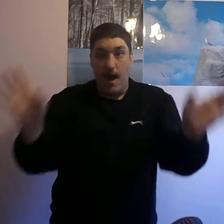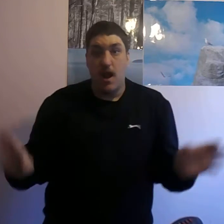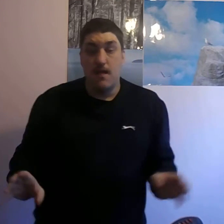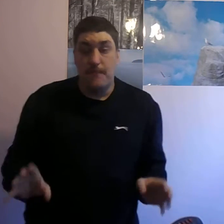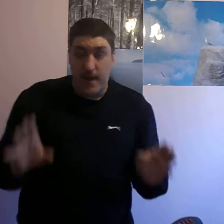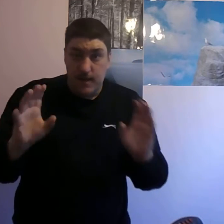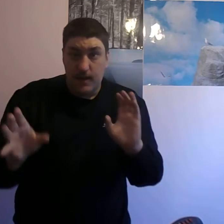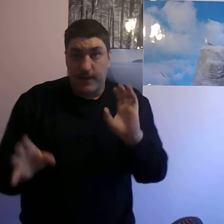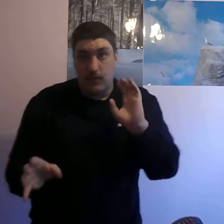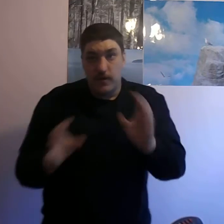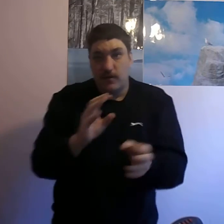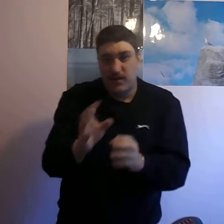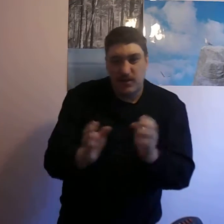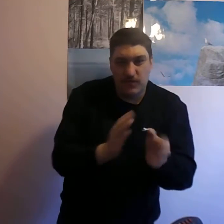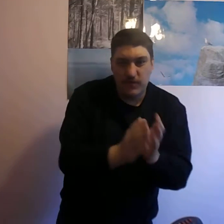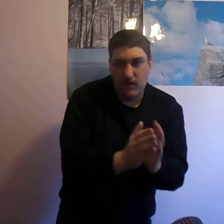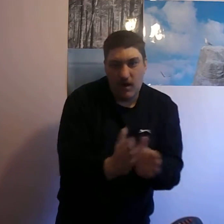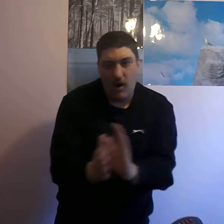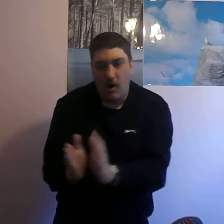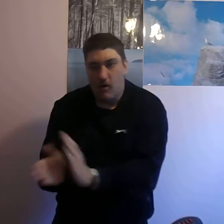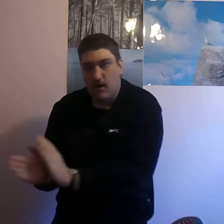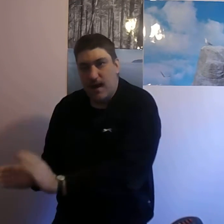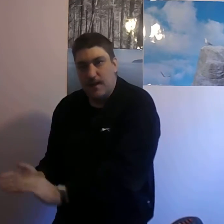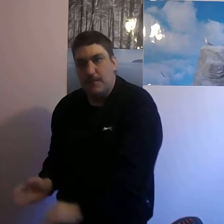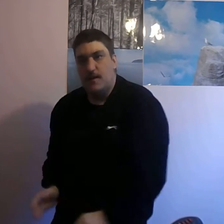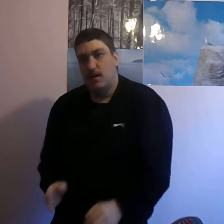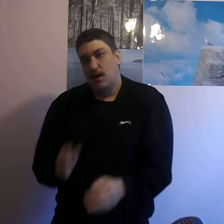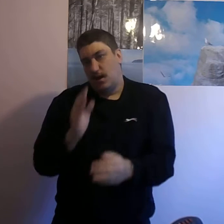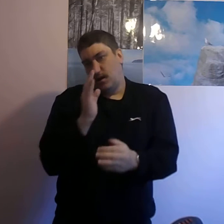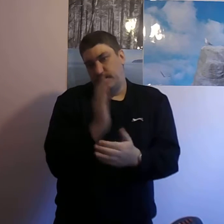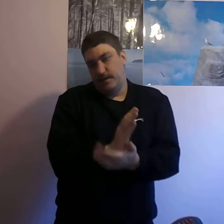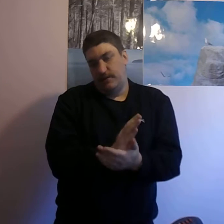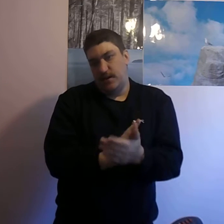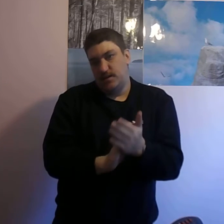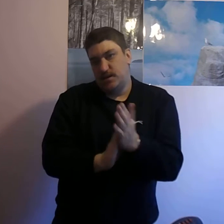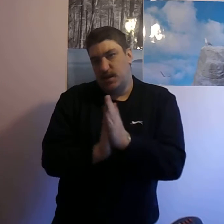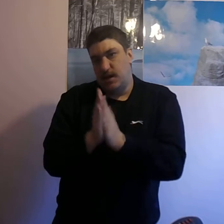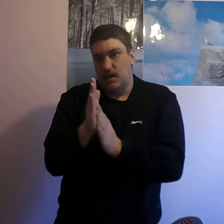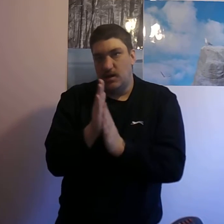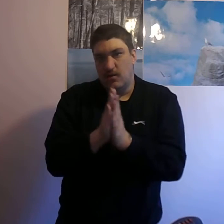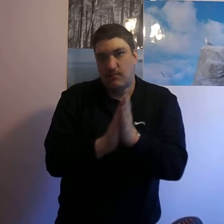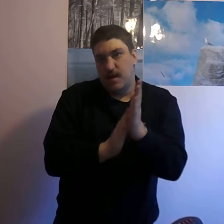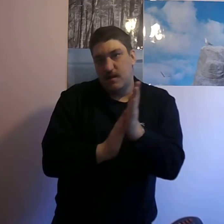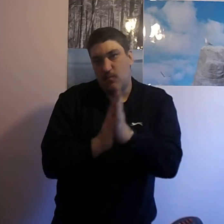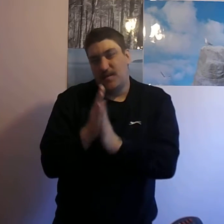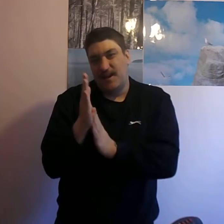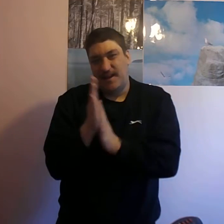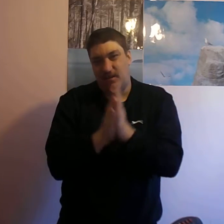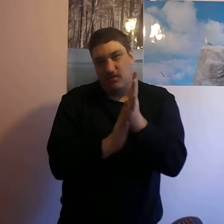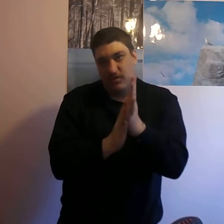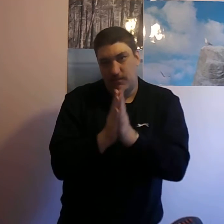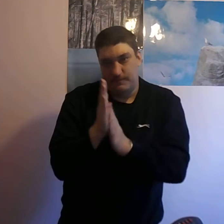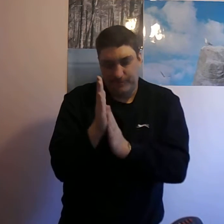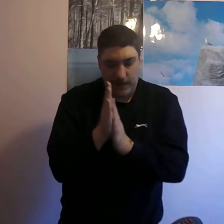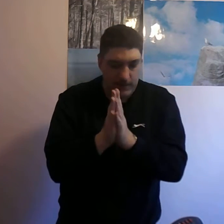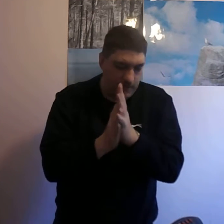And basically that's what you've got to do through the whole game, until eventually you meet up with GLaDOS.